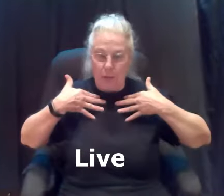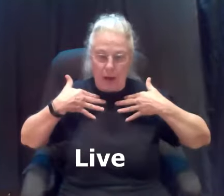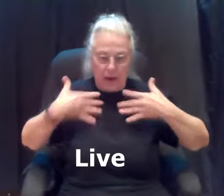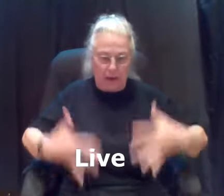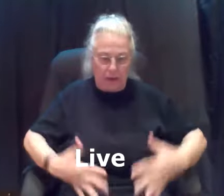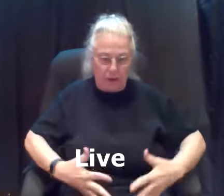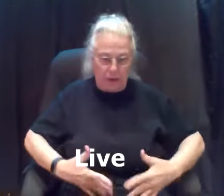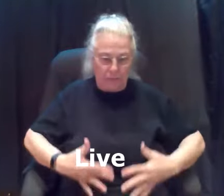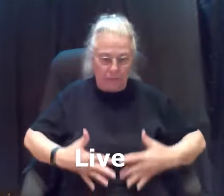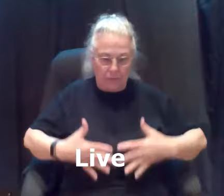body.